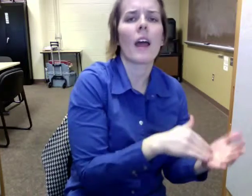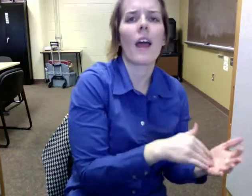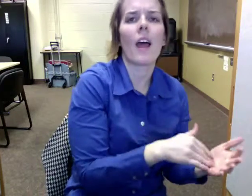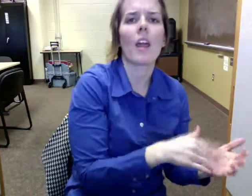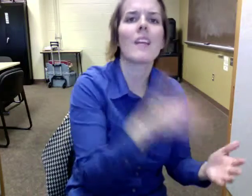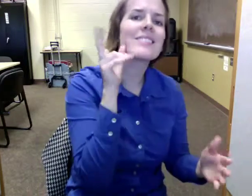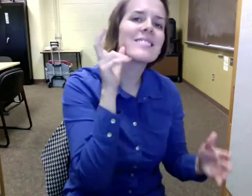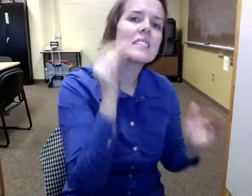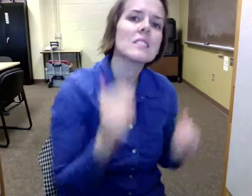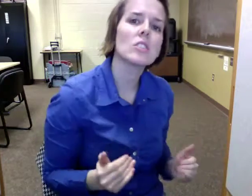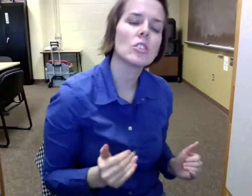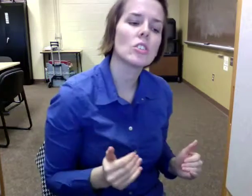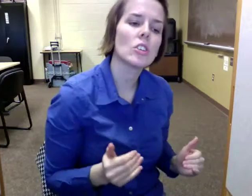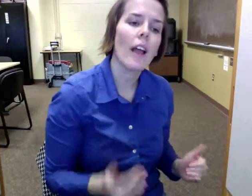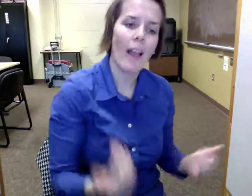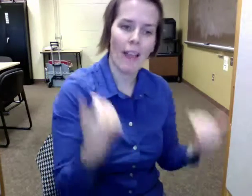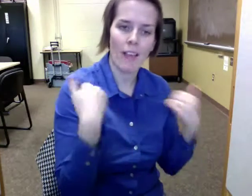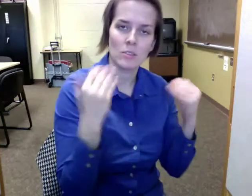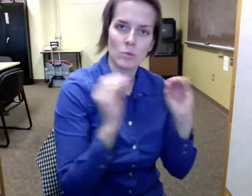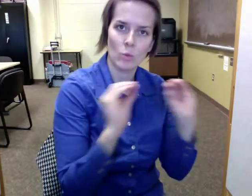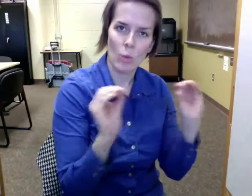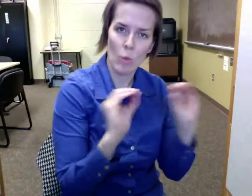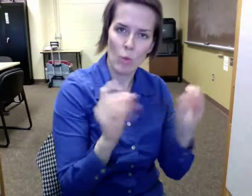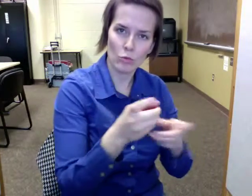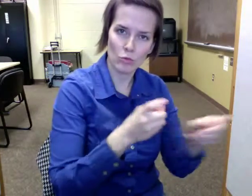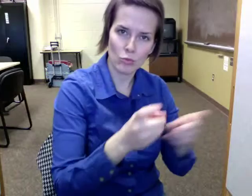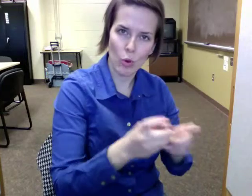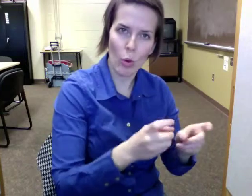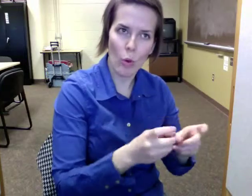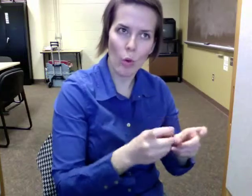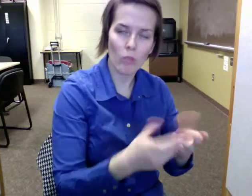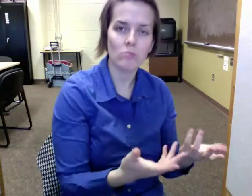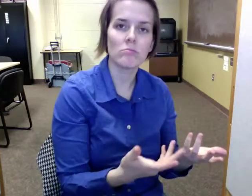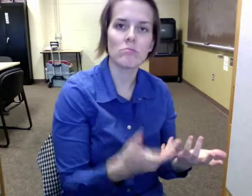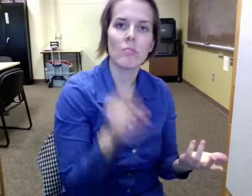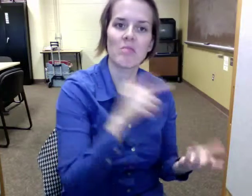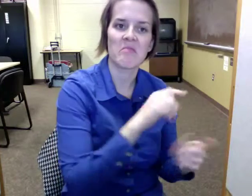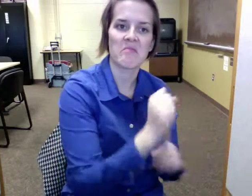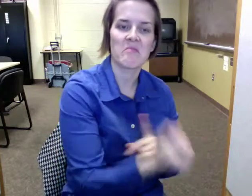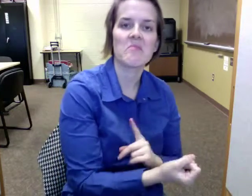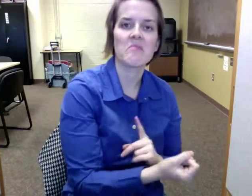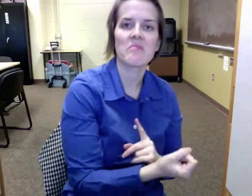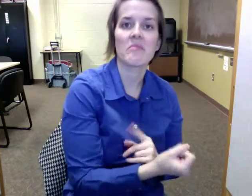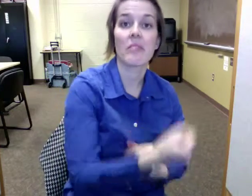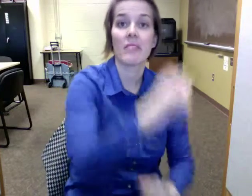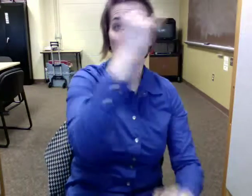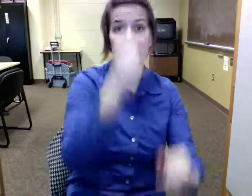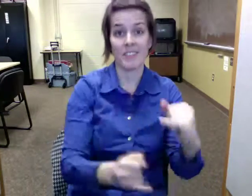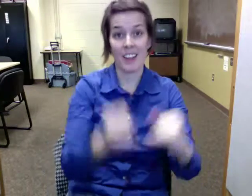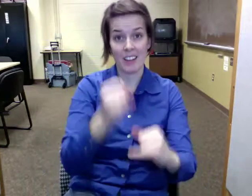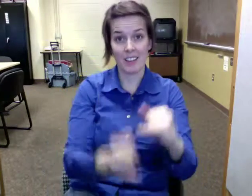lecture situation. And finally, in a lecture situation, the speaker often